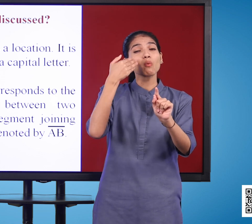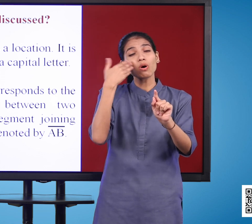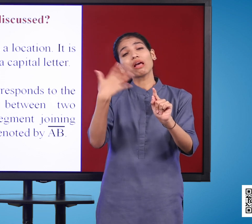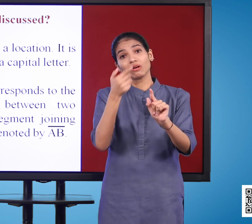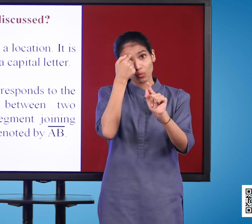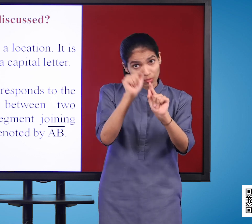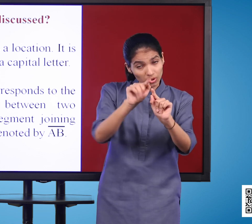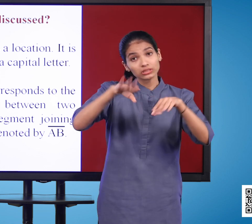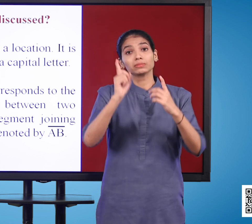letter.